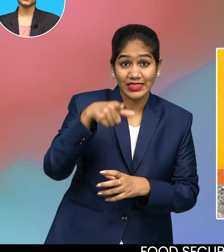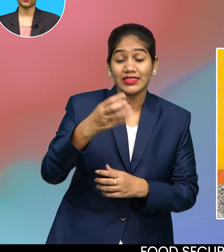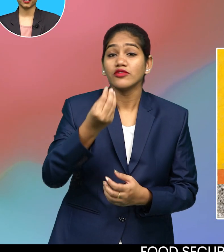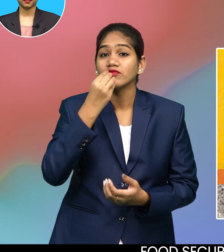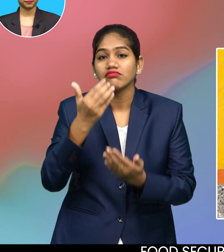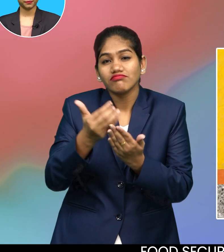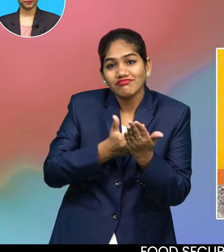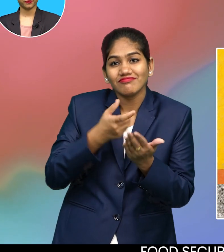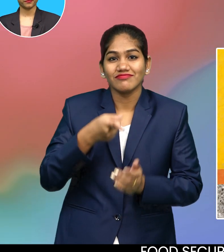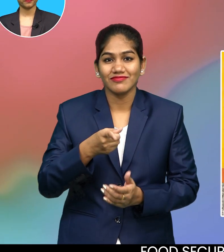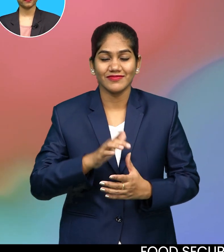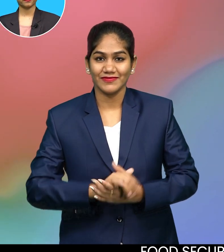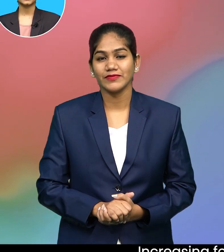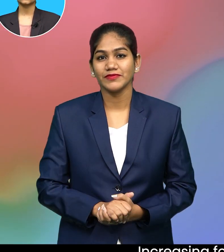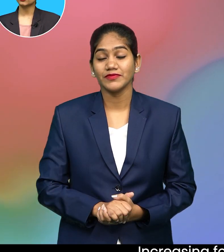of the country.